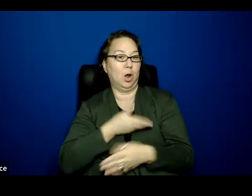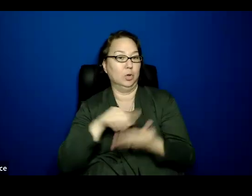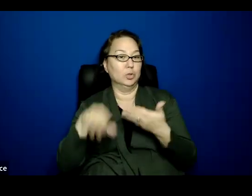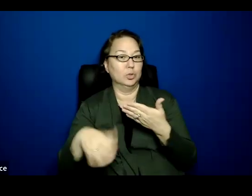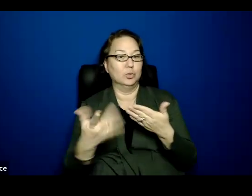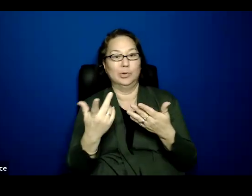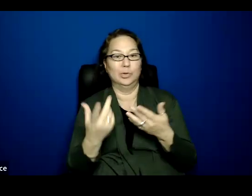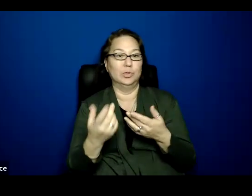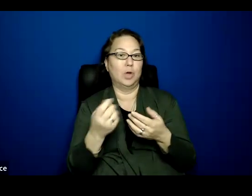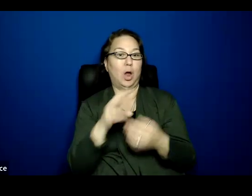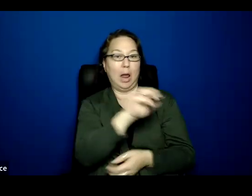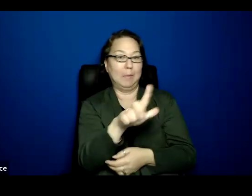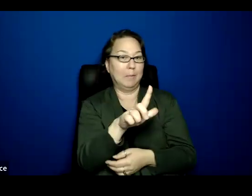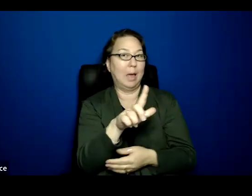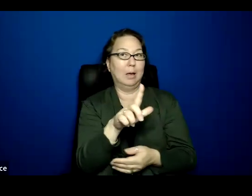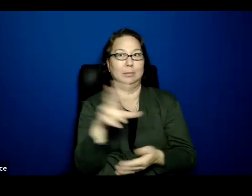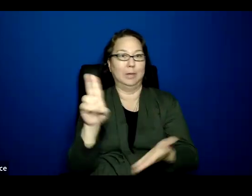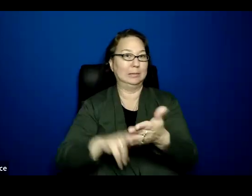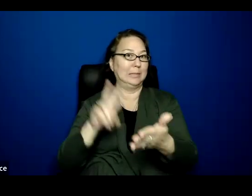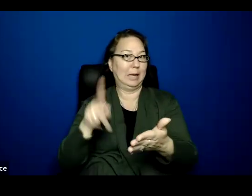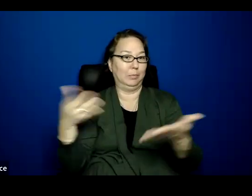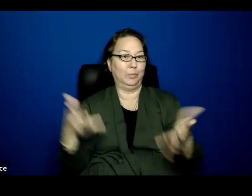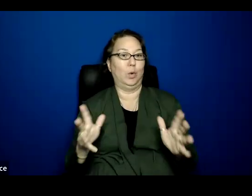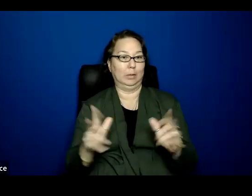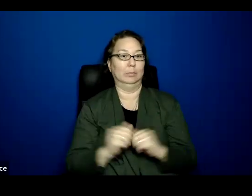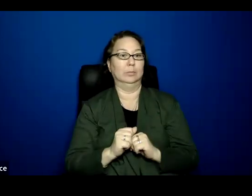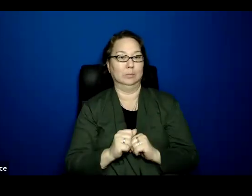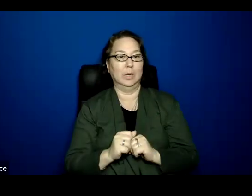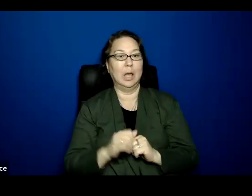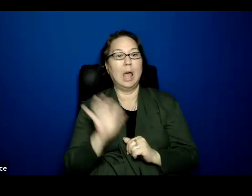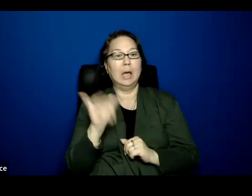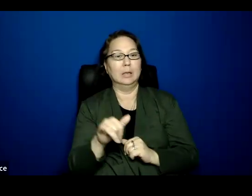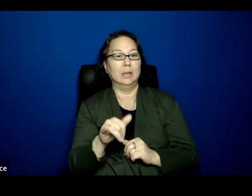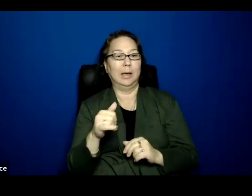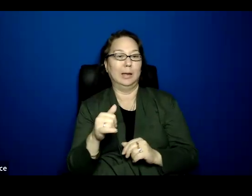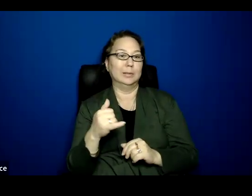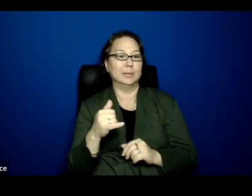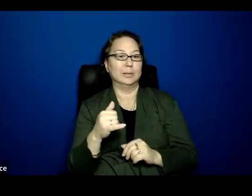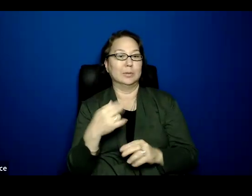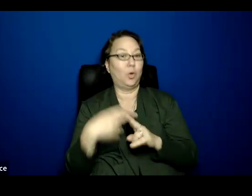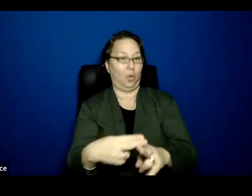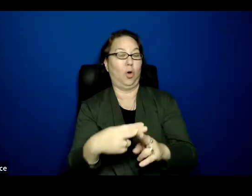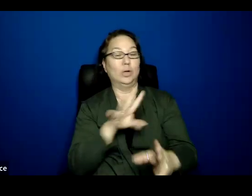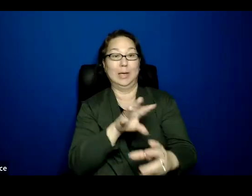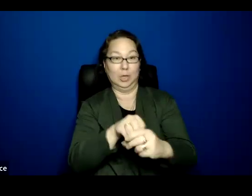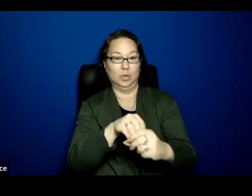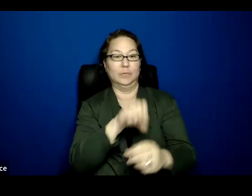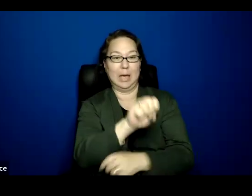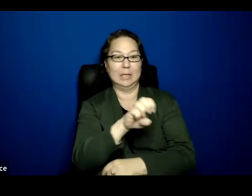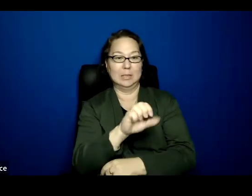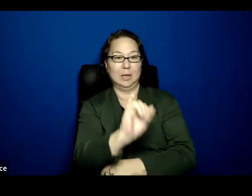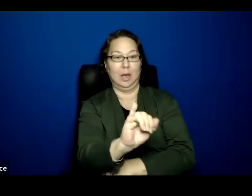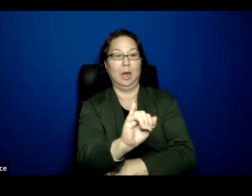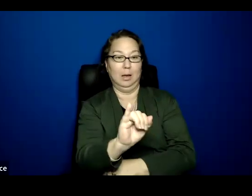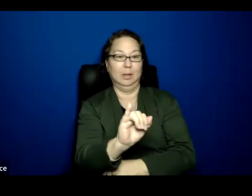in a classroom that has their students of their peers who may speak their language, students who speak all different